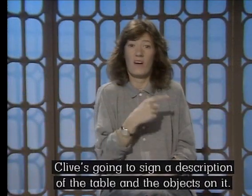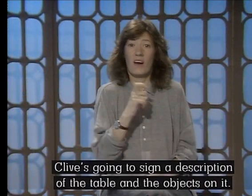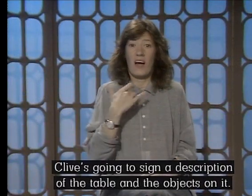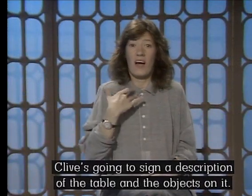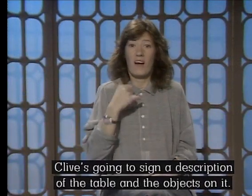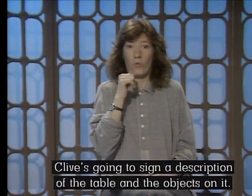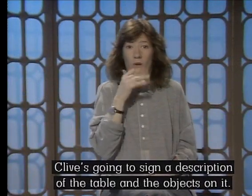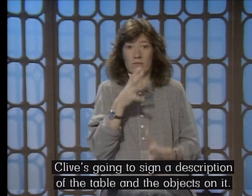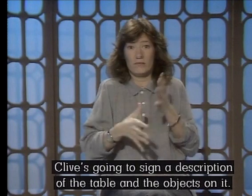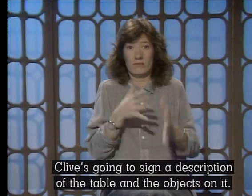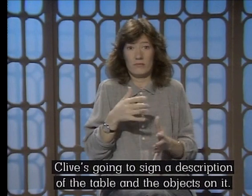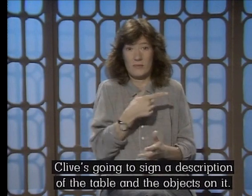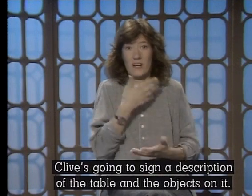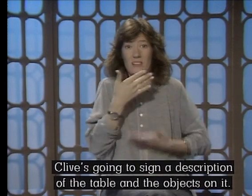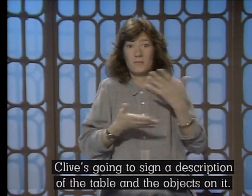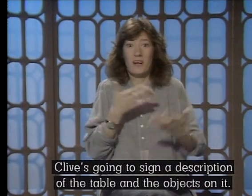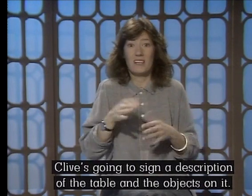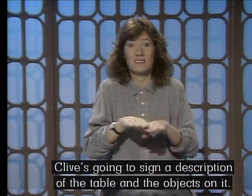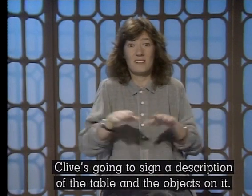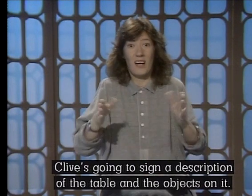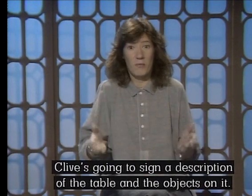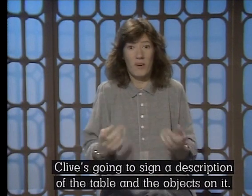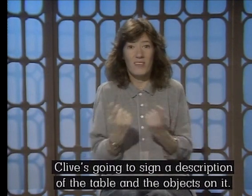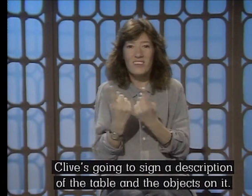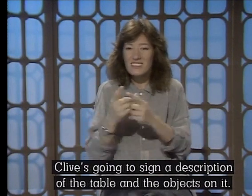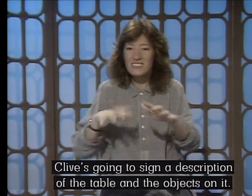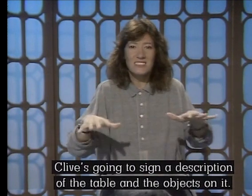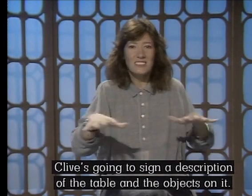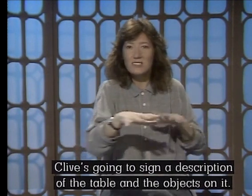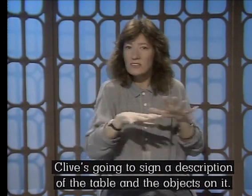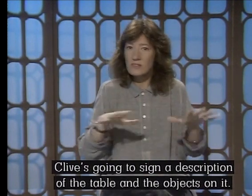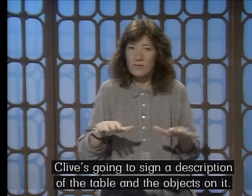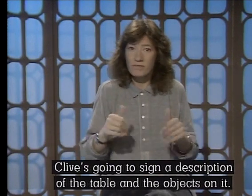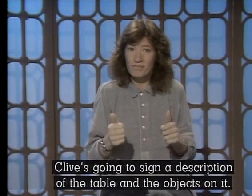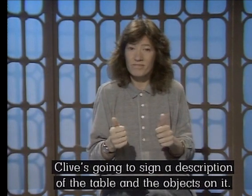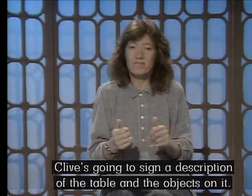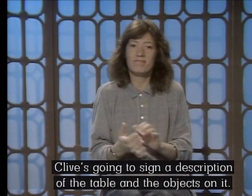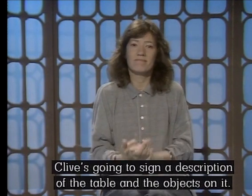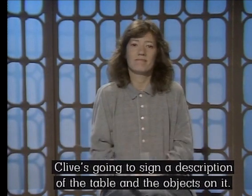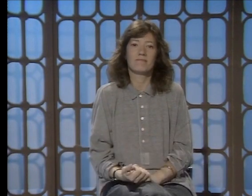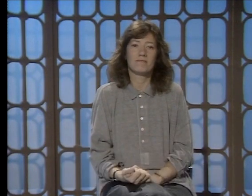Now Clive's going to sign a description of the table and the objects on it.